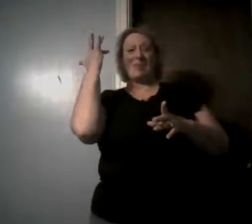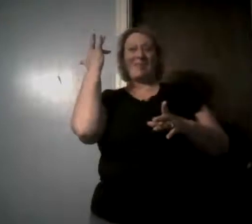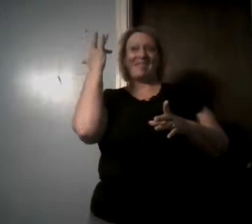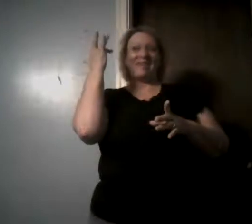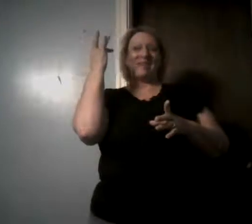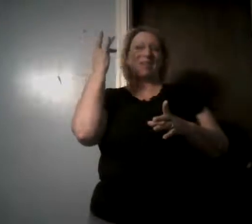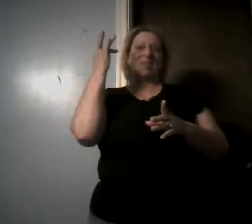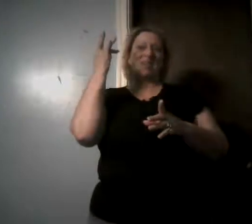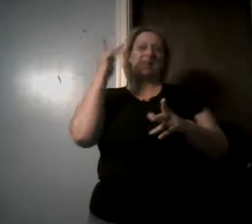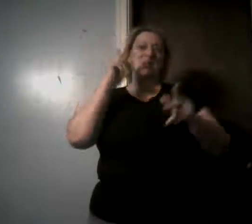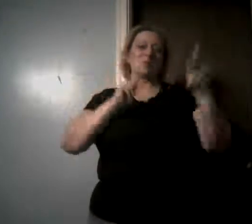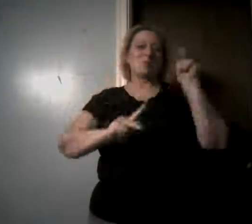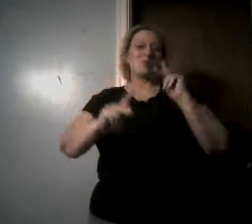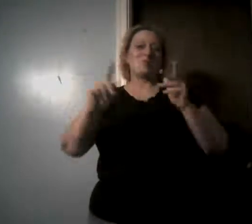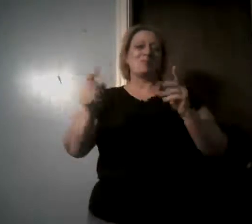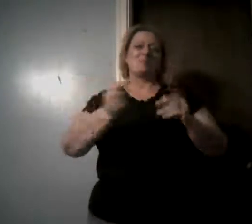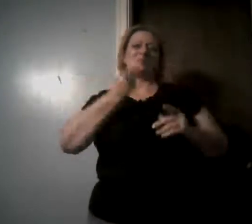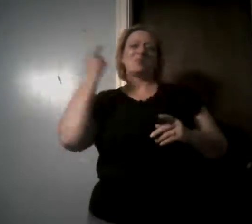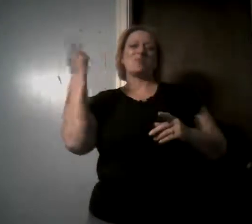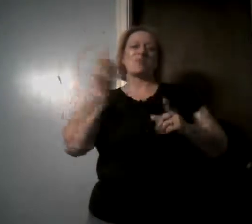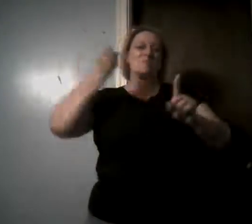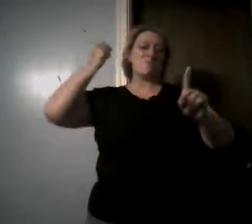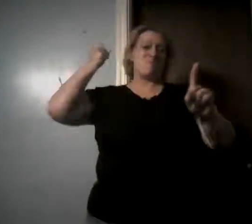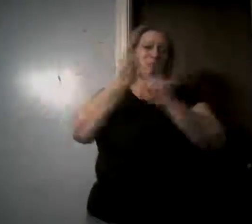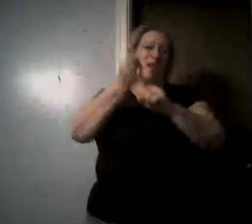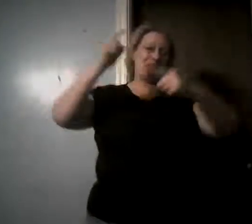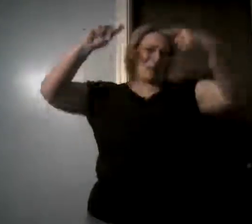Person gets hit in the head and bam, they can't remember anything.